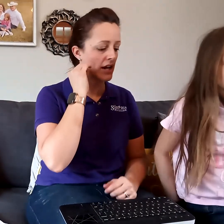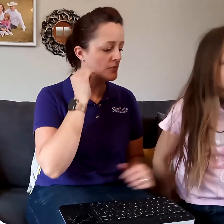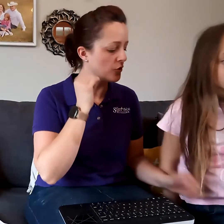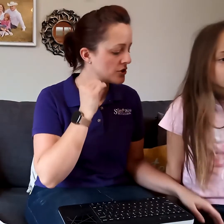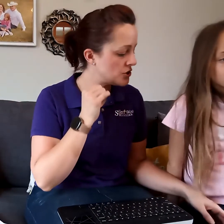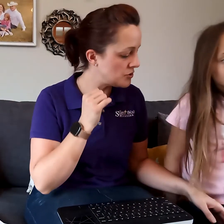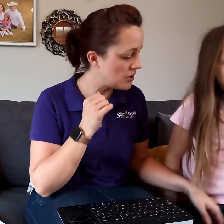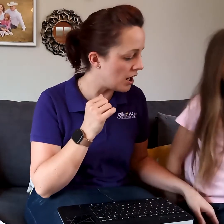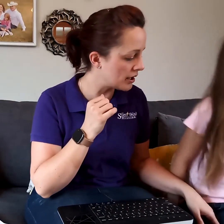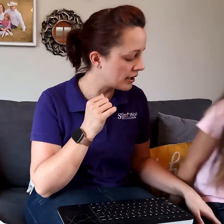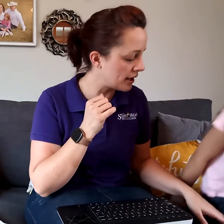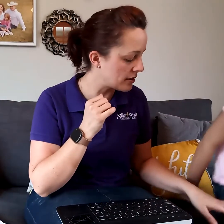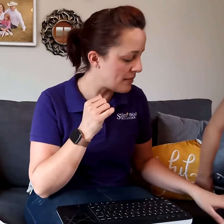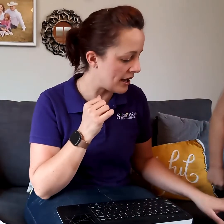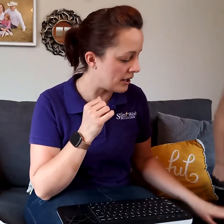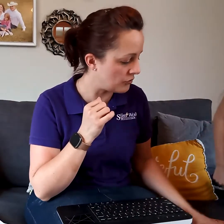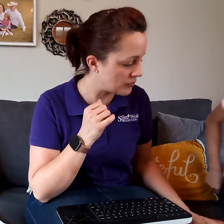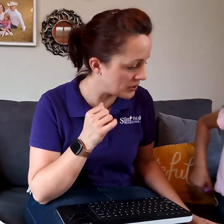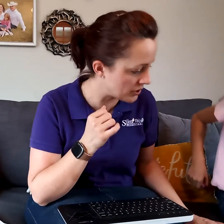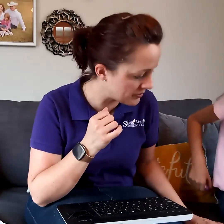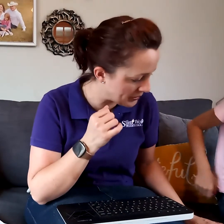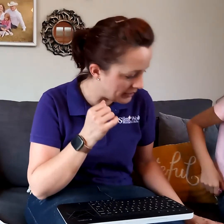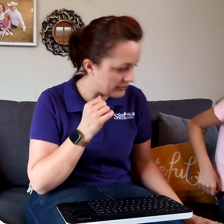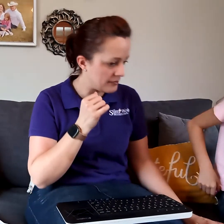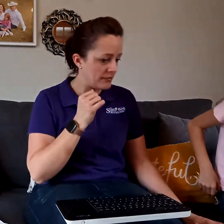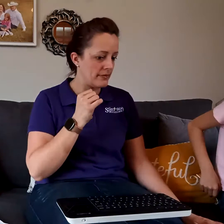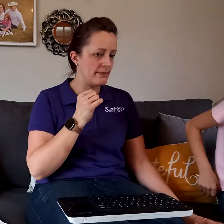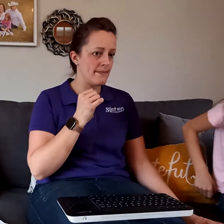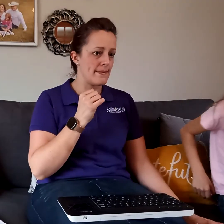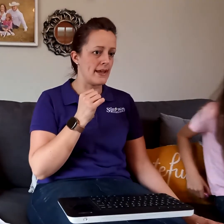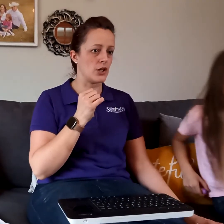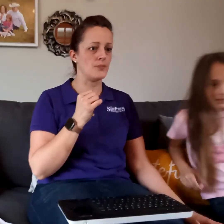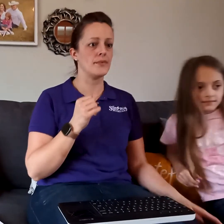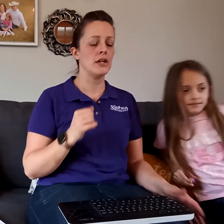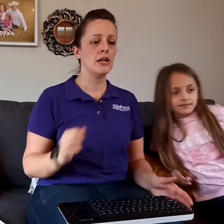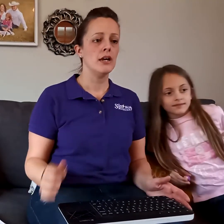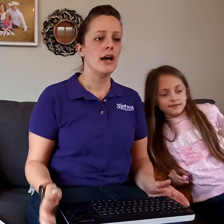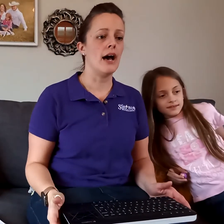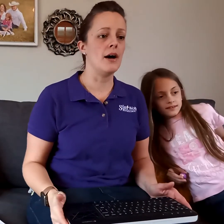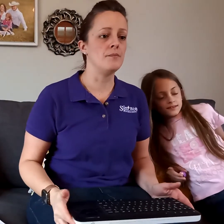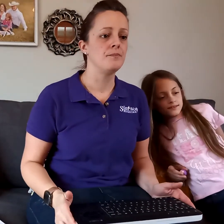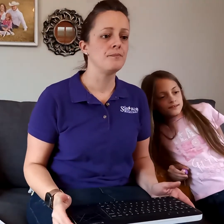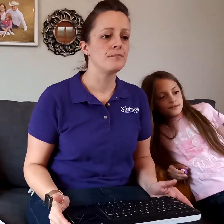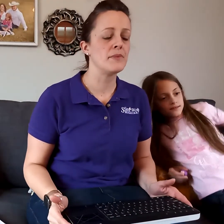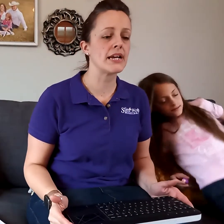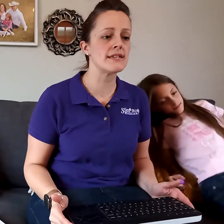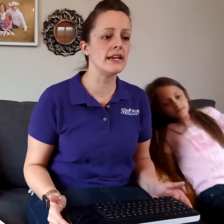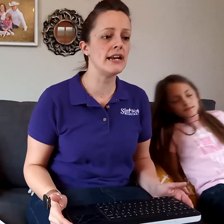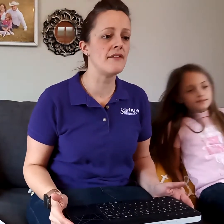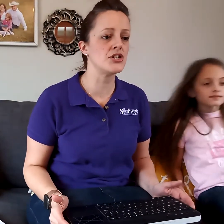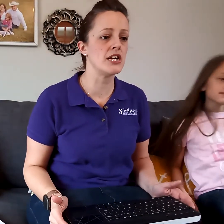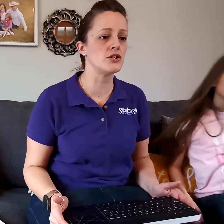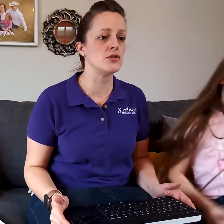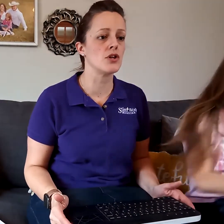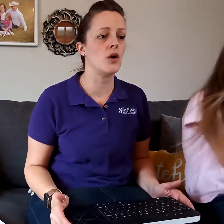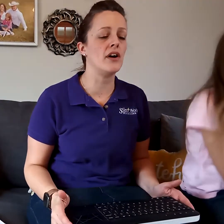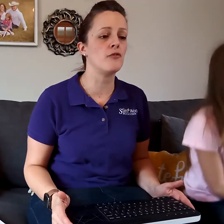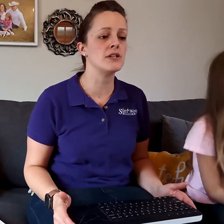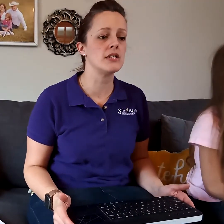for us. Could you not kick the mat out from under us, please? Thank you. Because they didn't have a chance to. So if Miss Deisha